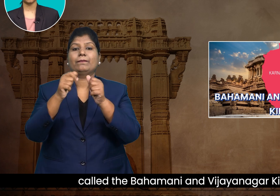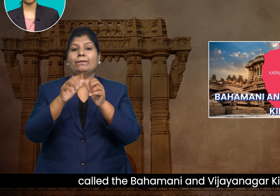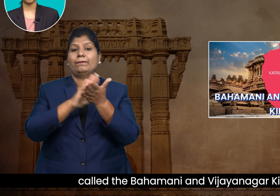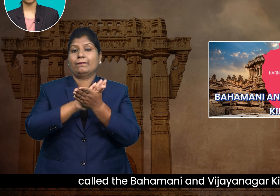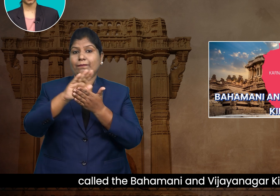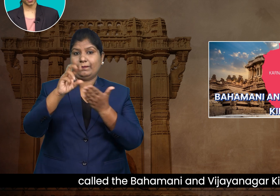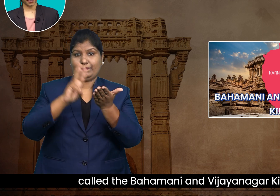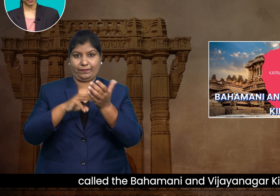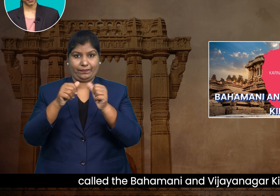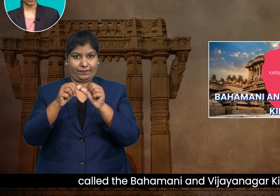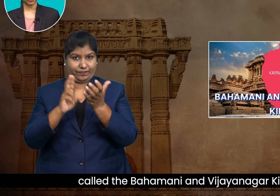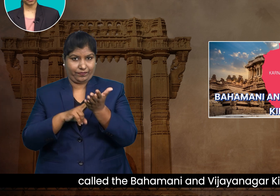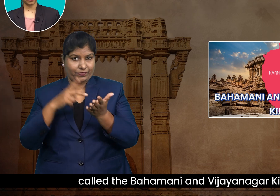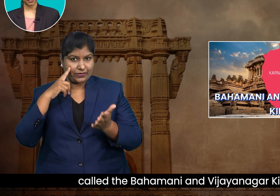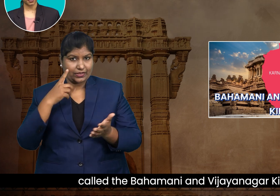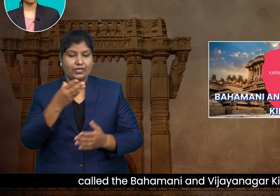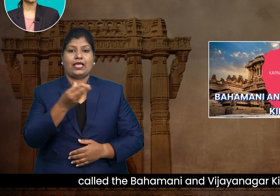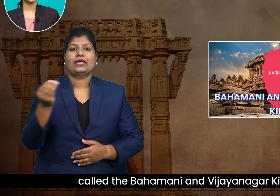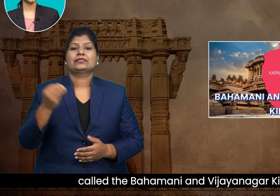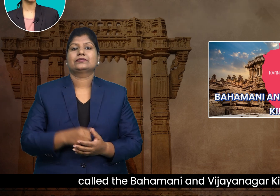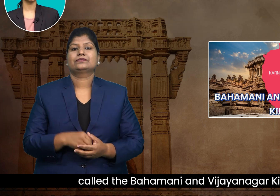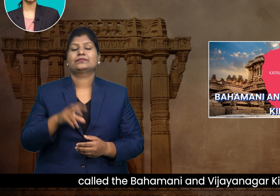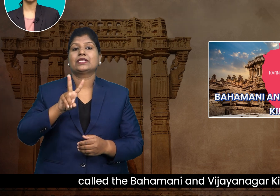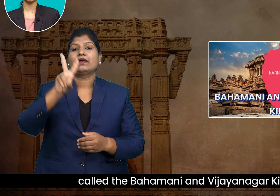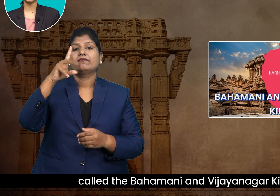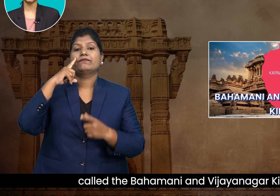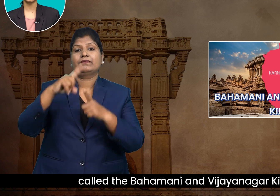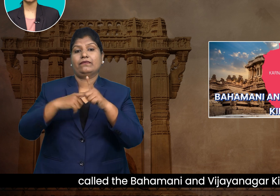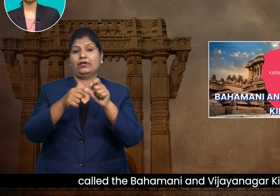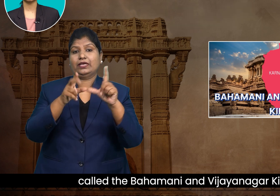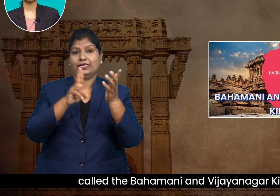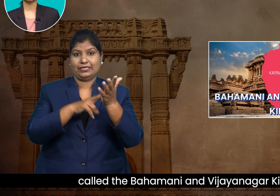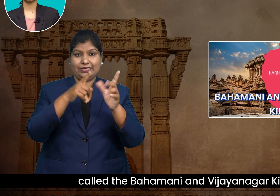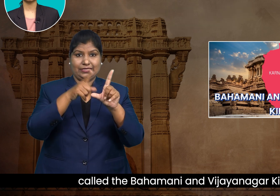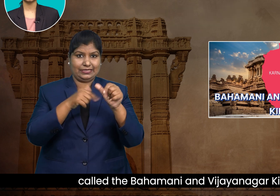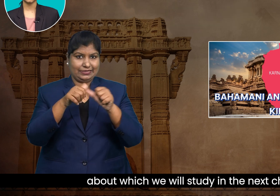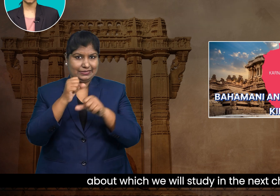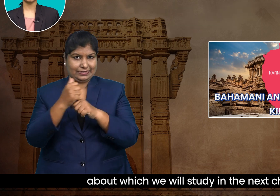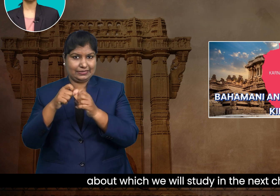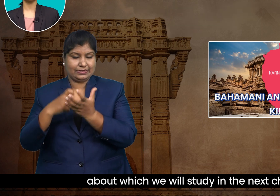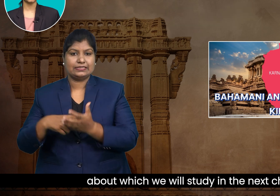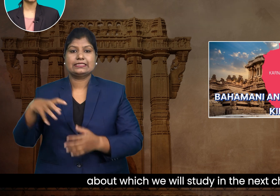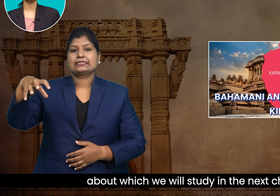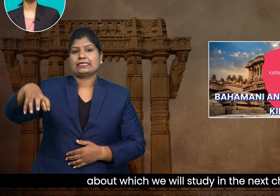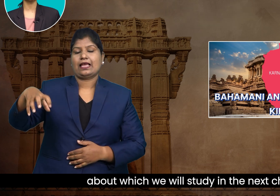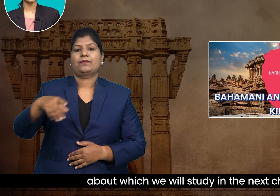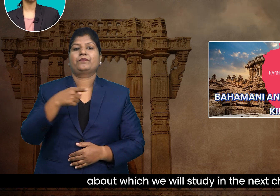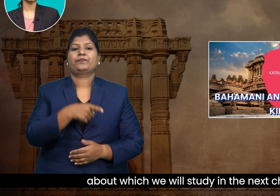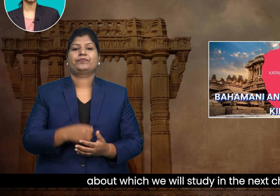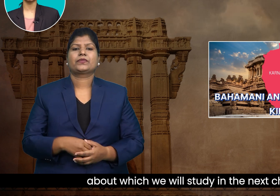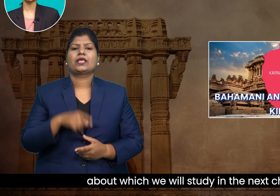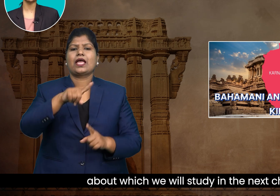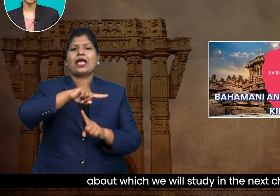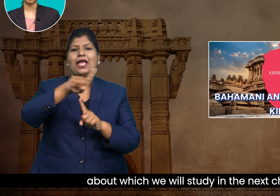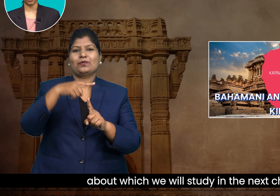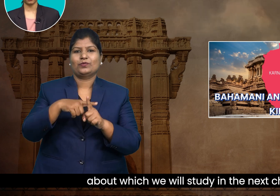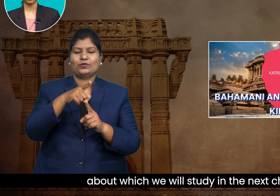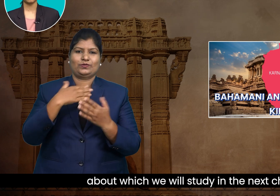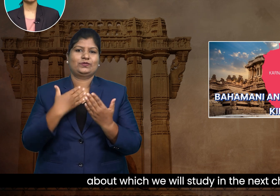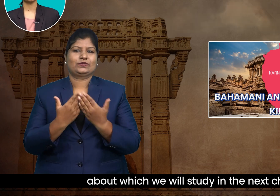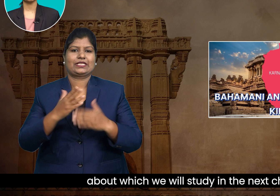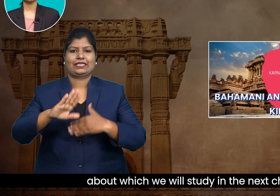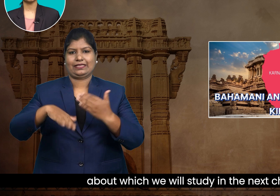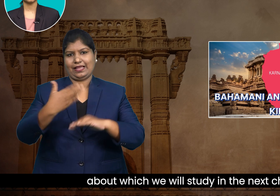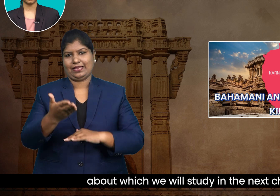Bahamani and Vijayanagara kingdoms, about which we will study in the next chapter.